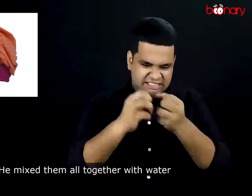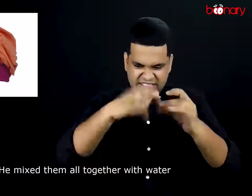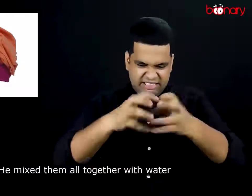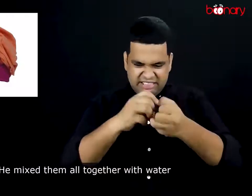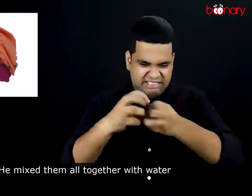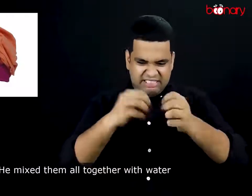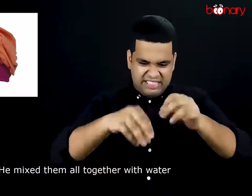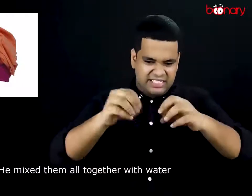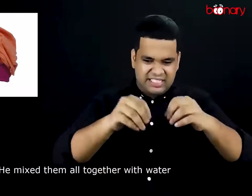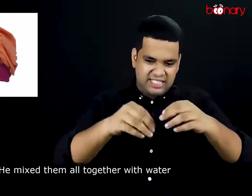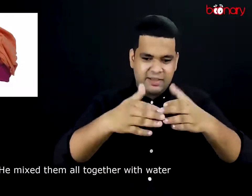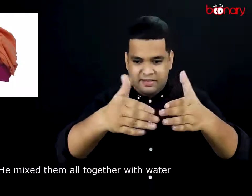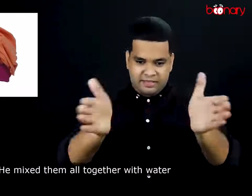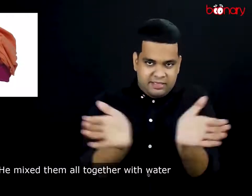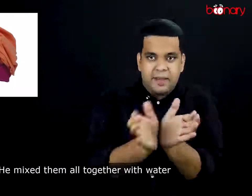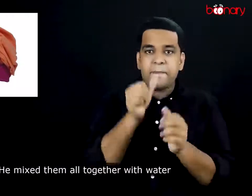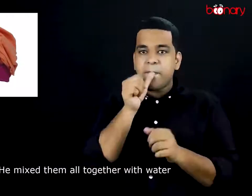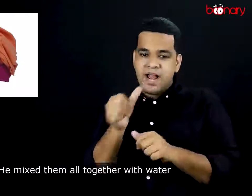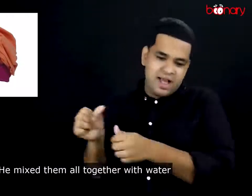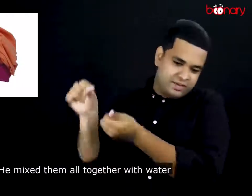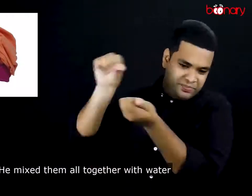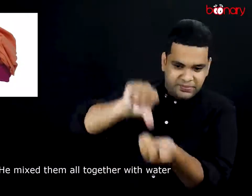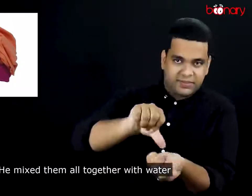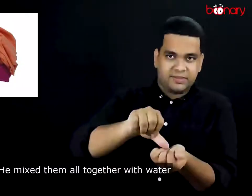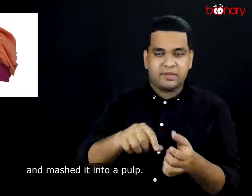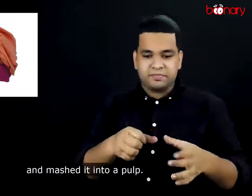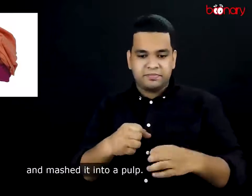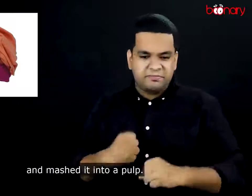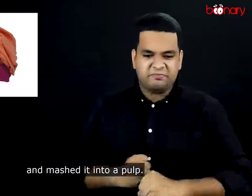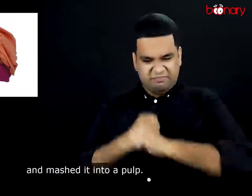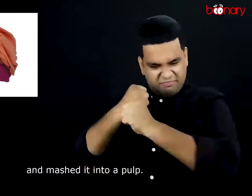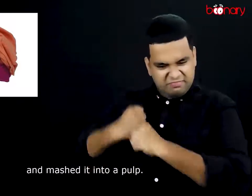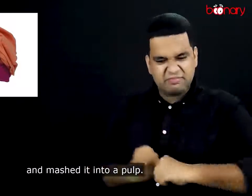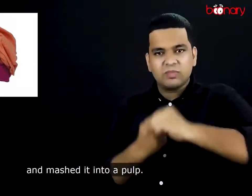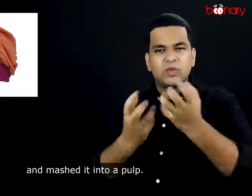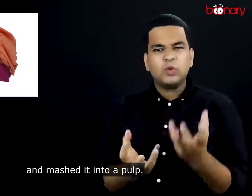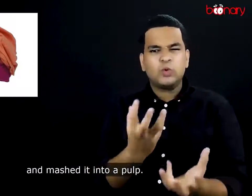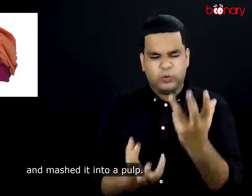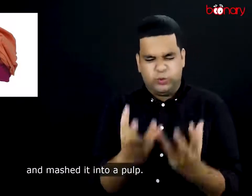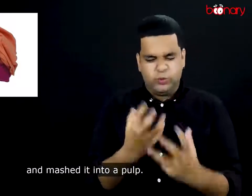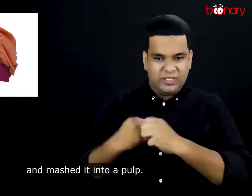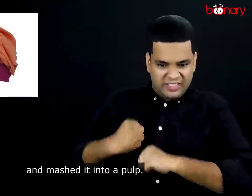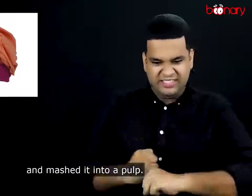them all together with water and mashed it into a